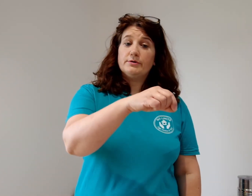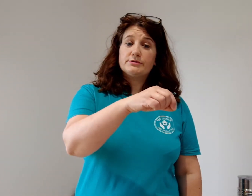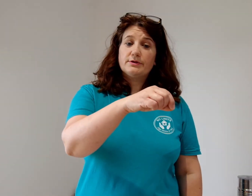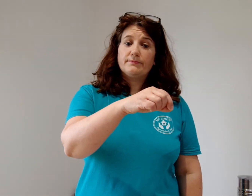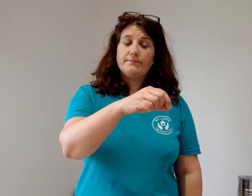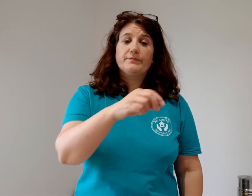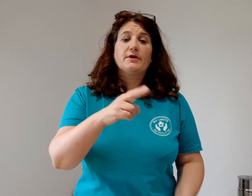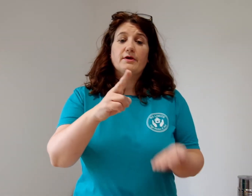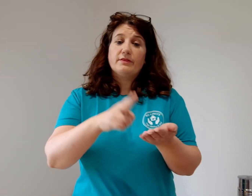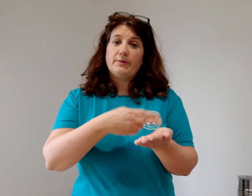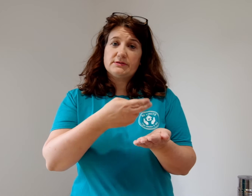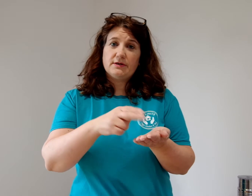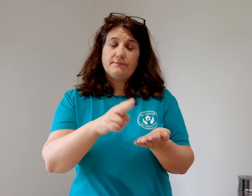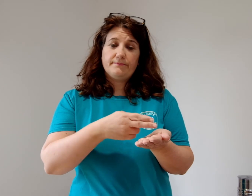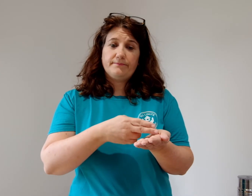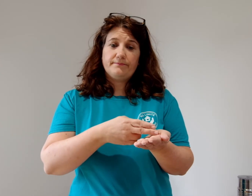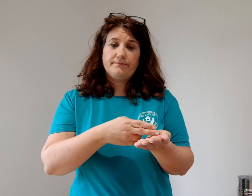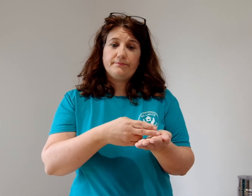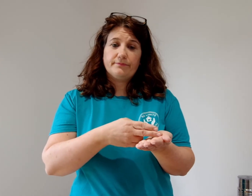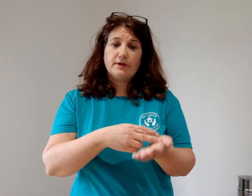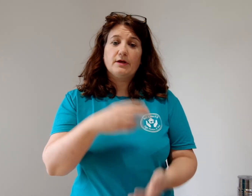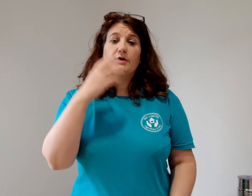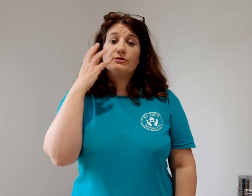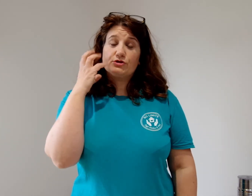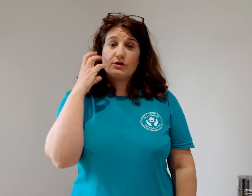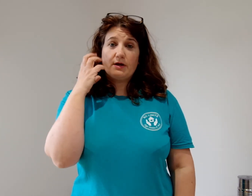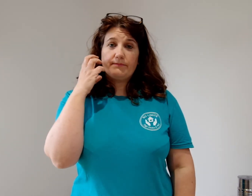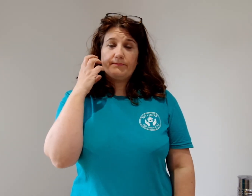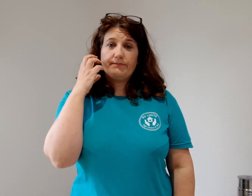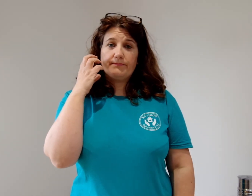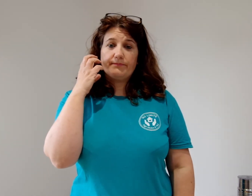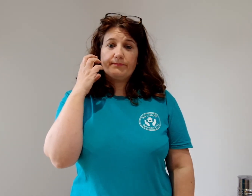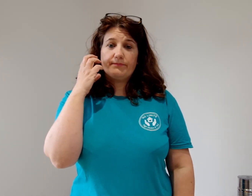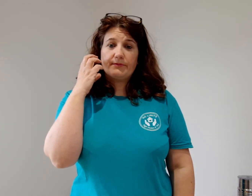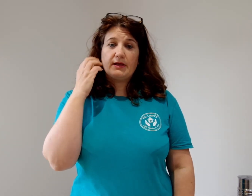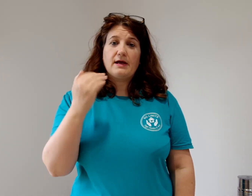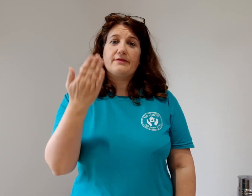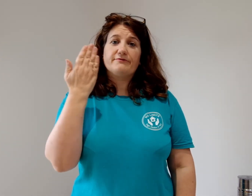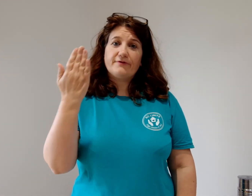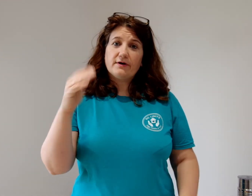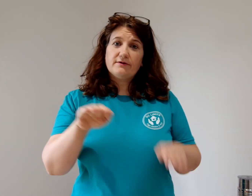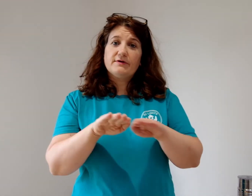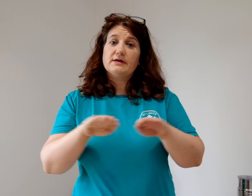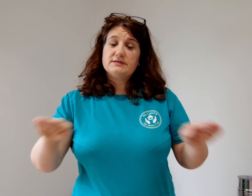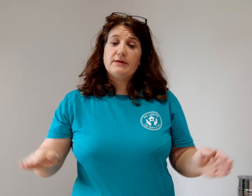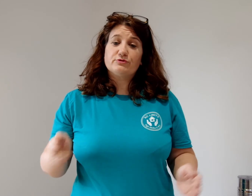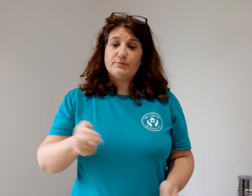Put the butter, the sugar, and the 5